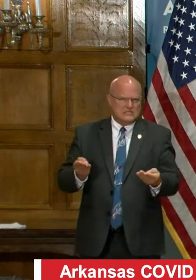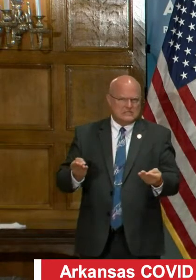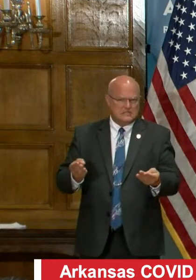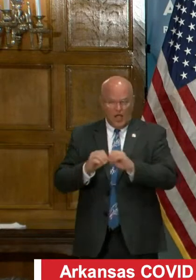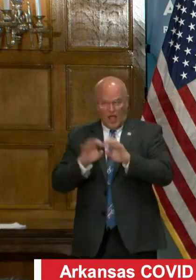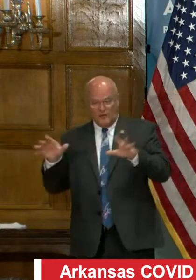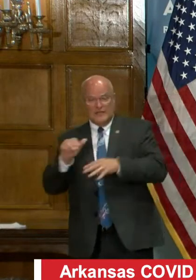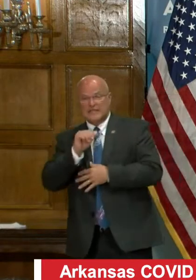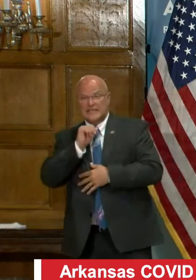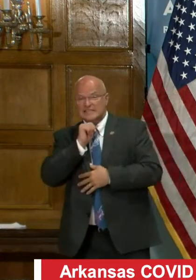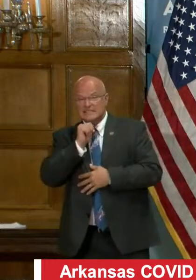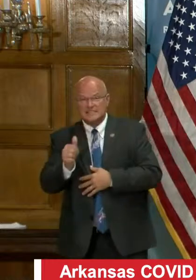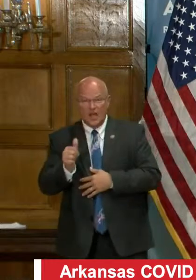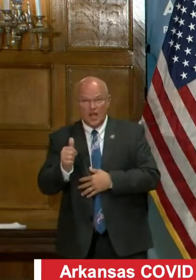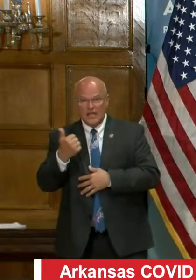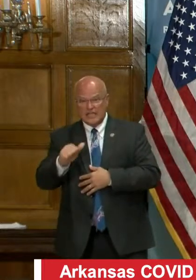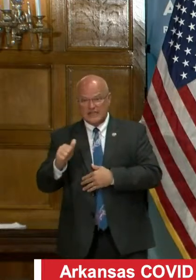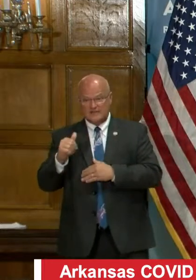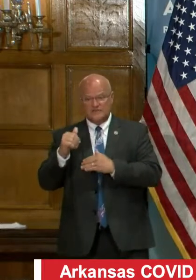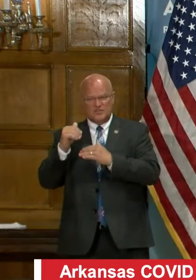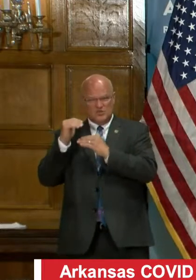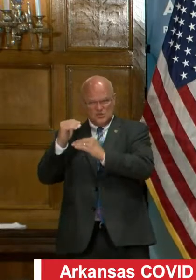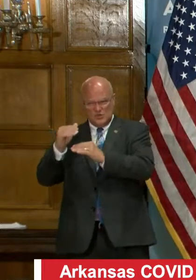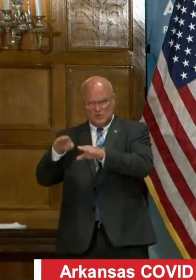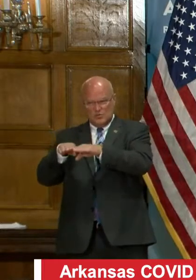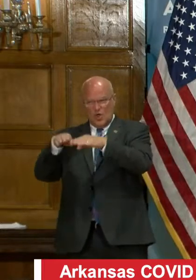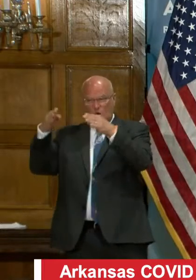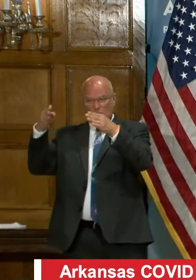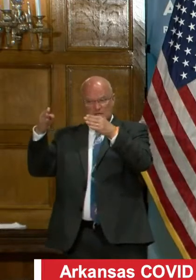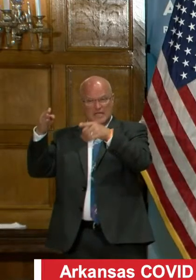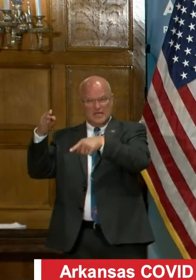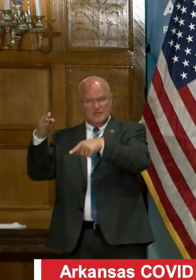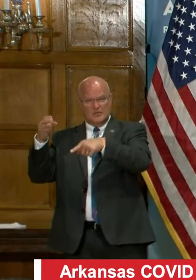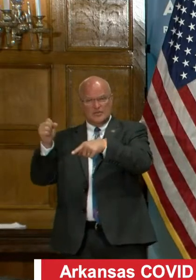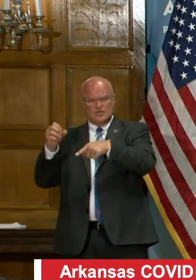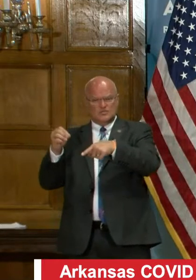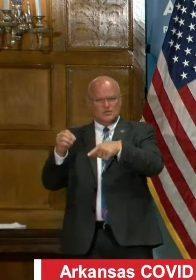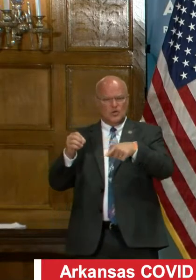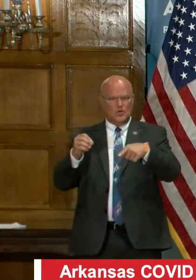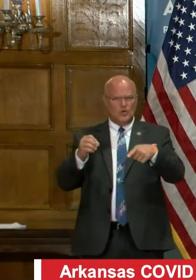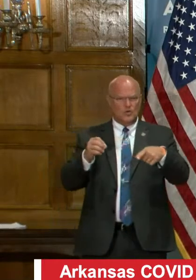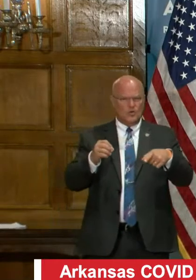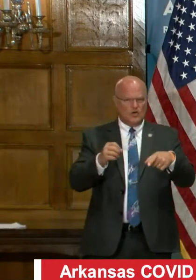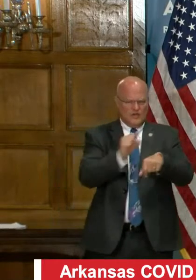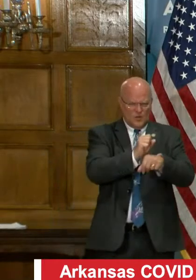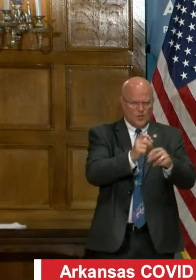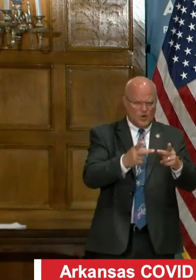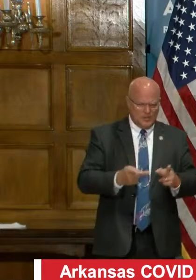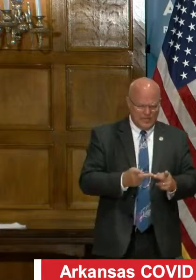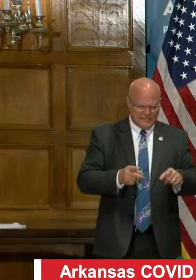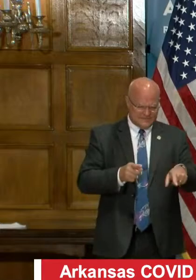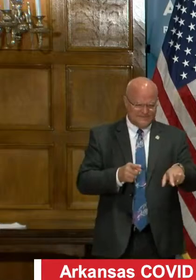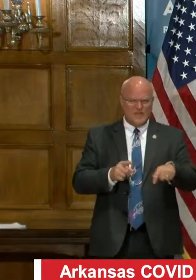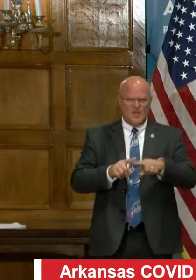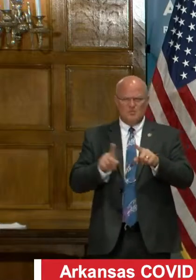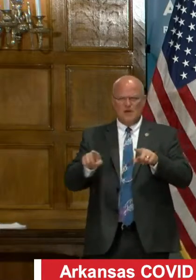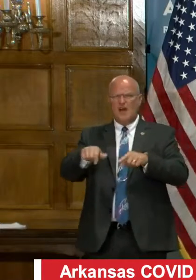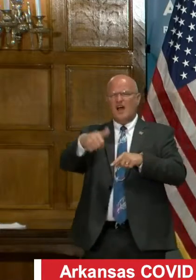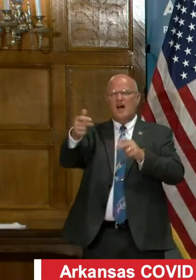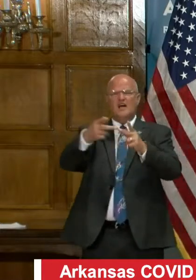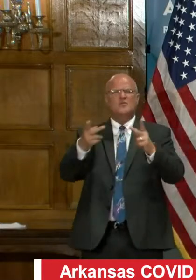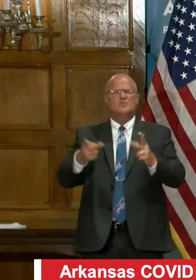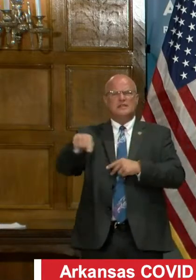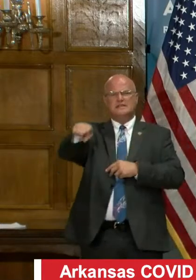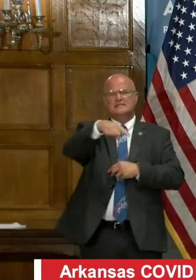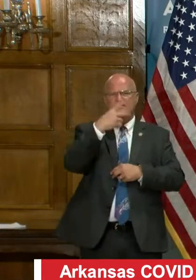it's not coming from, you know, any of the restrictions being lifted. So, and then, you know, there's the workplaces. But, I mean, is there anything else that they're